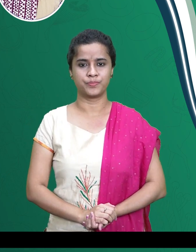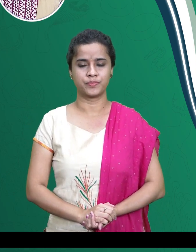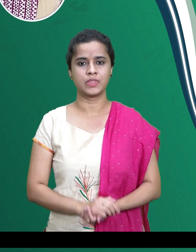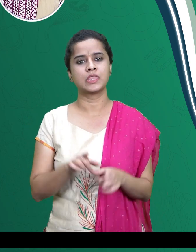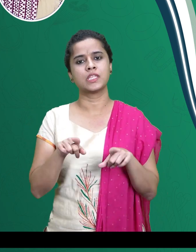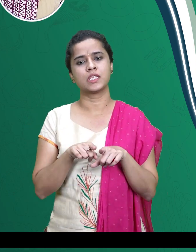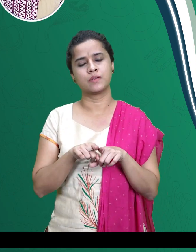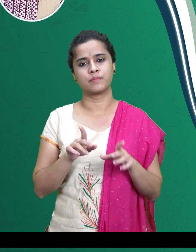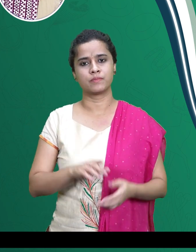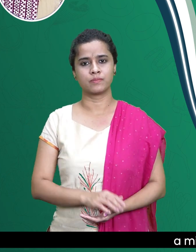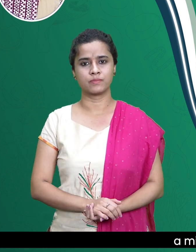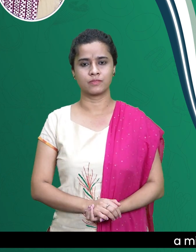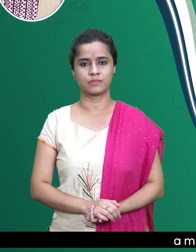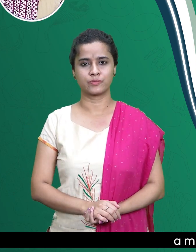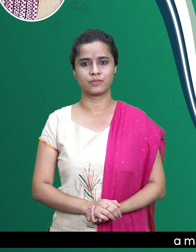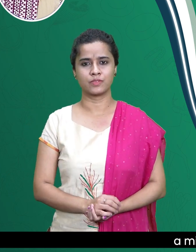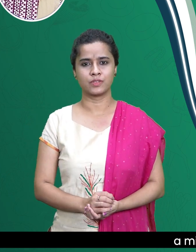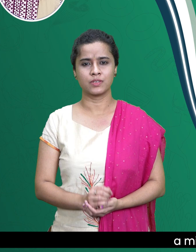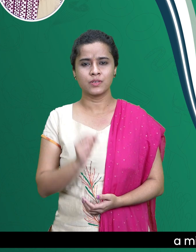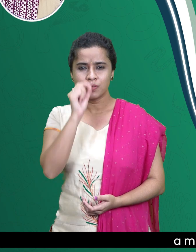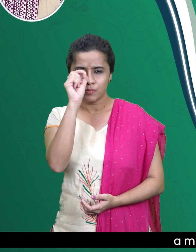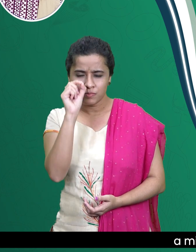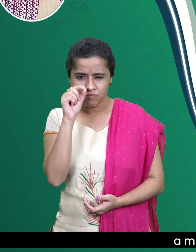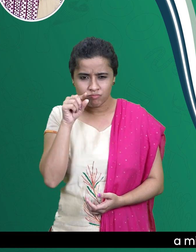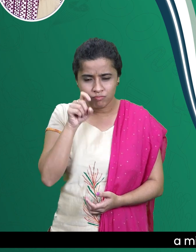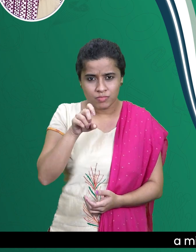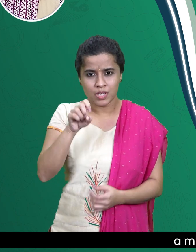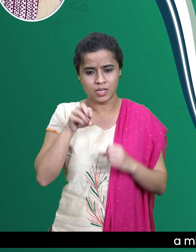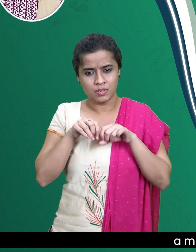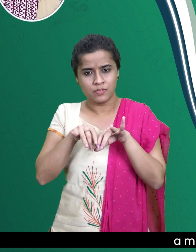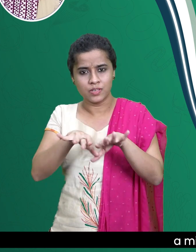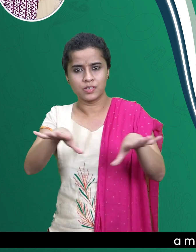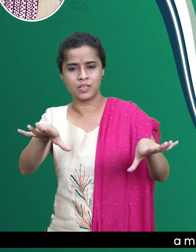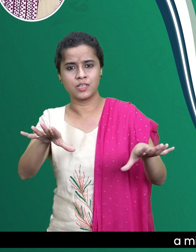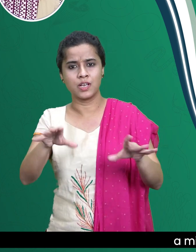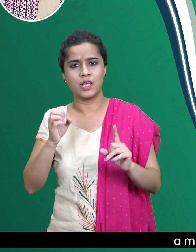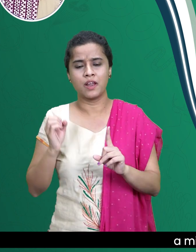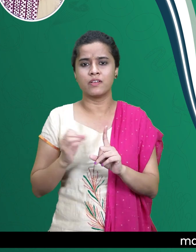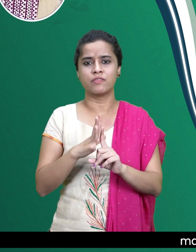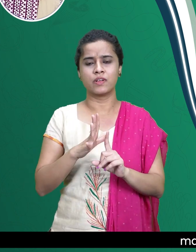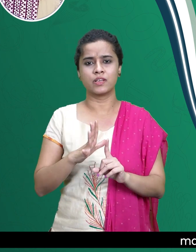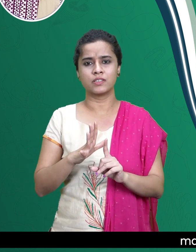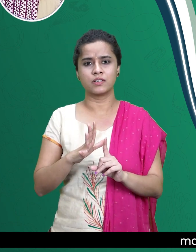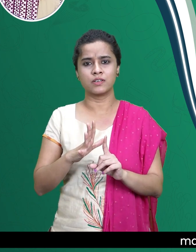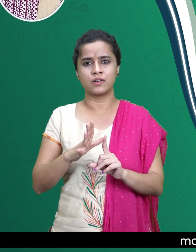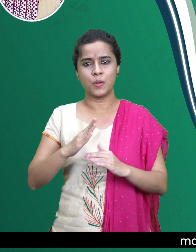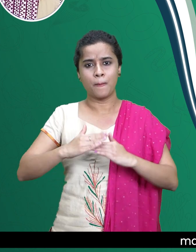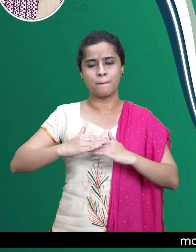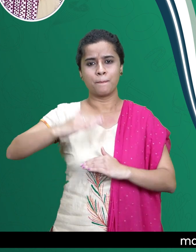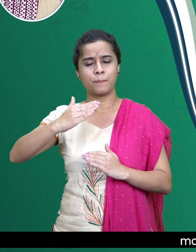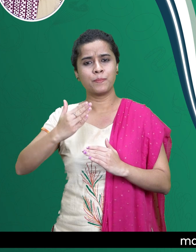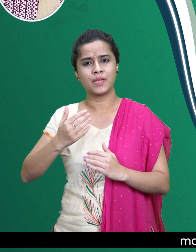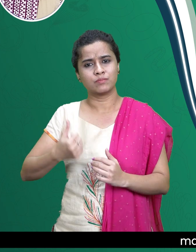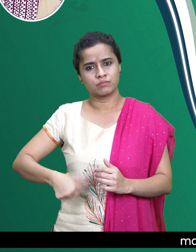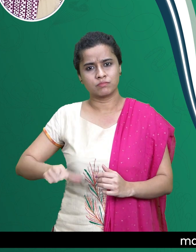Similarly, a minor gut infection can produce major diarrhea